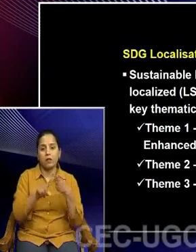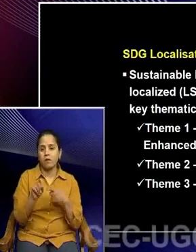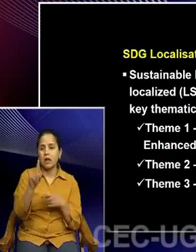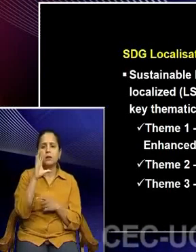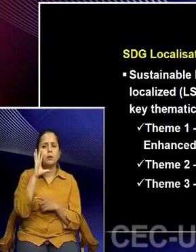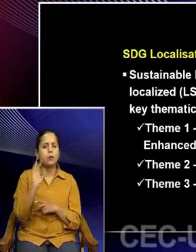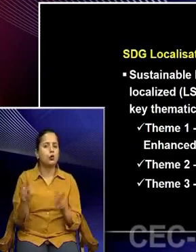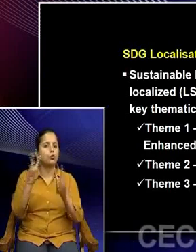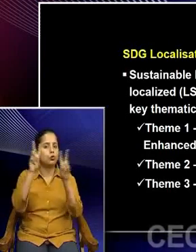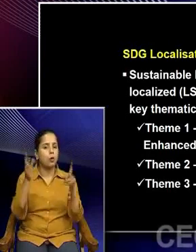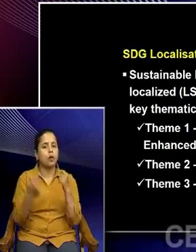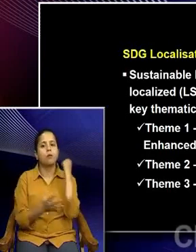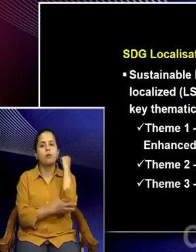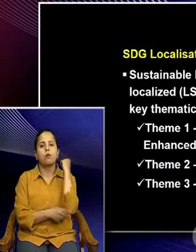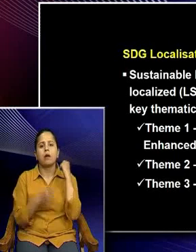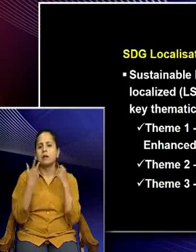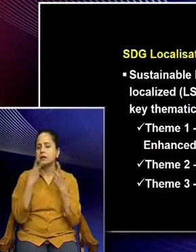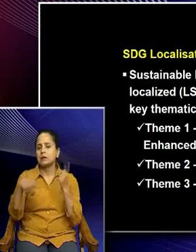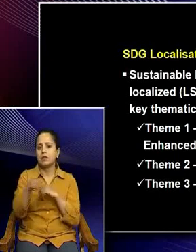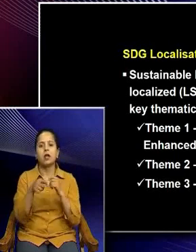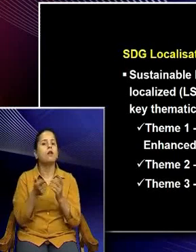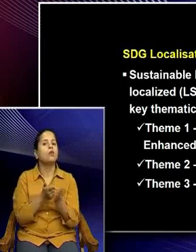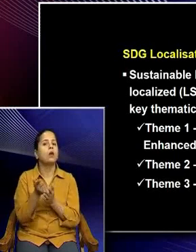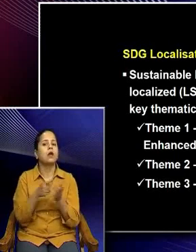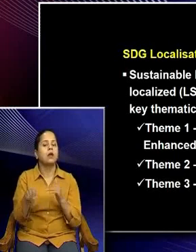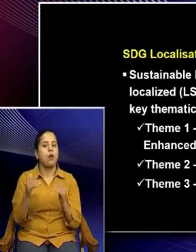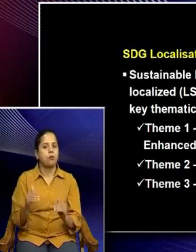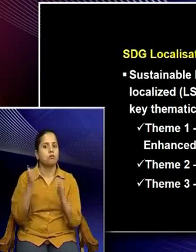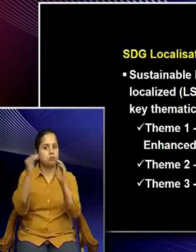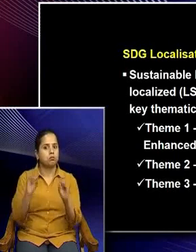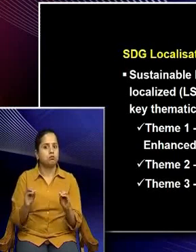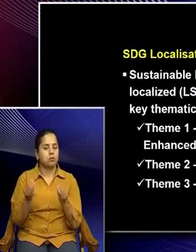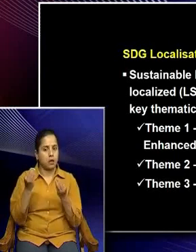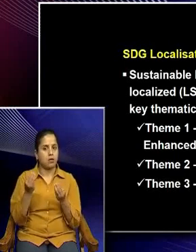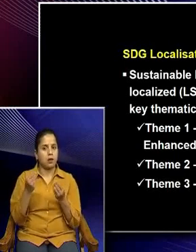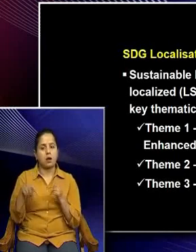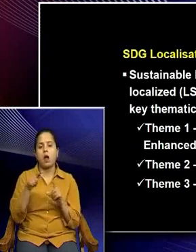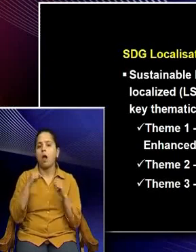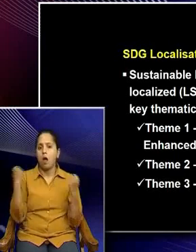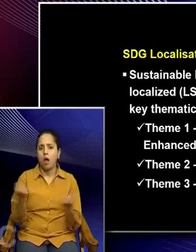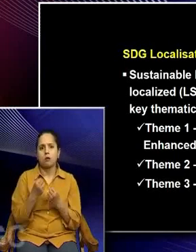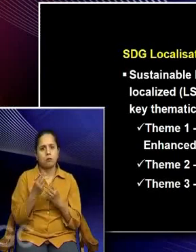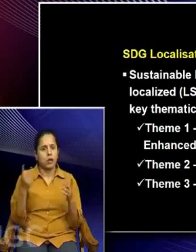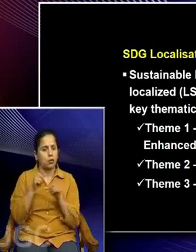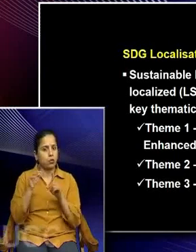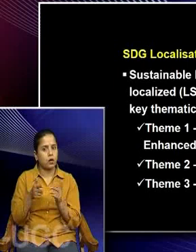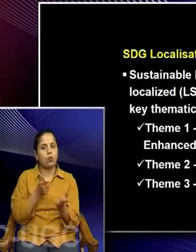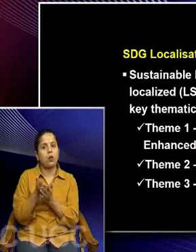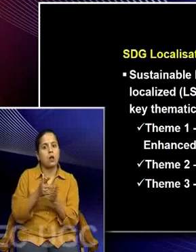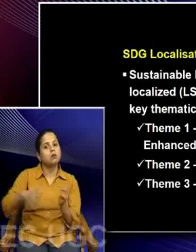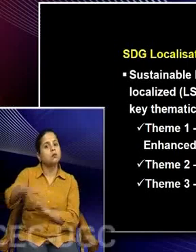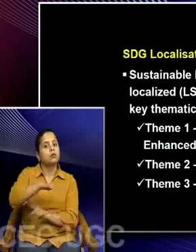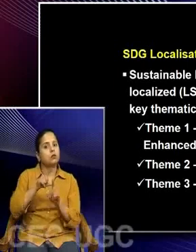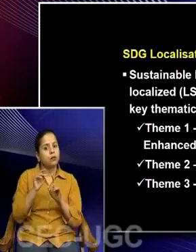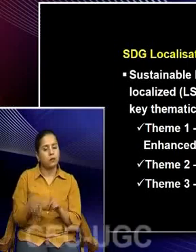is poverty-free villages and enhanced livelihood. And a lot of action is now being taken at the village level,